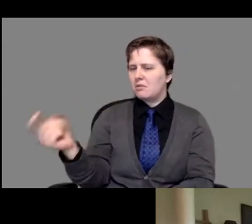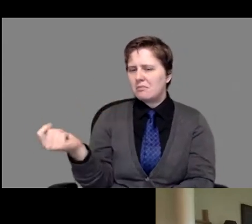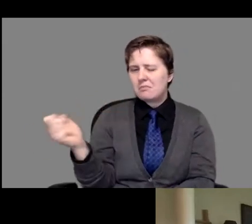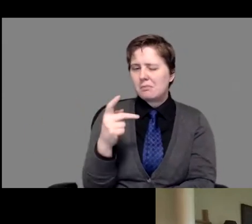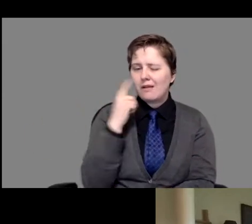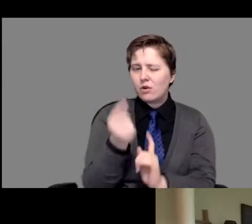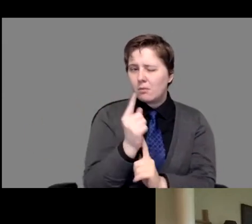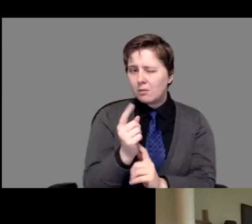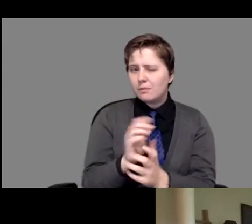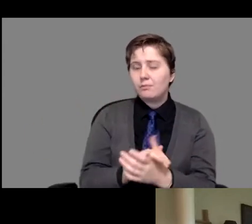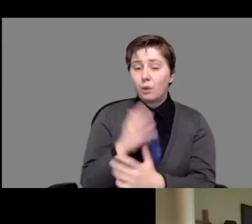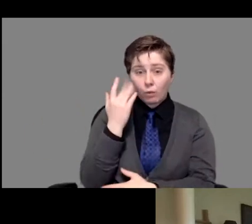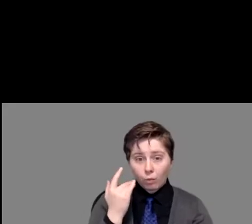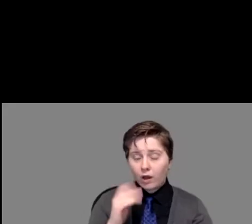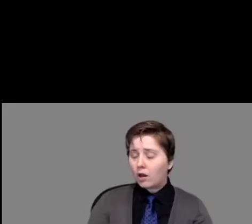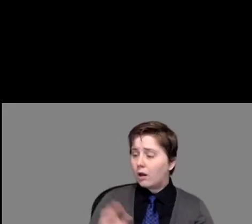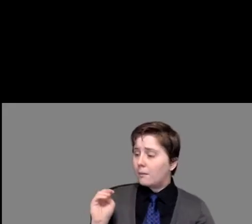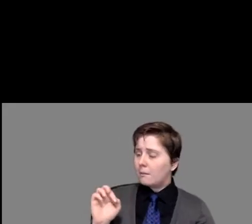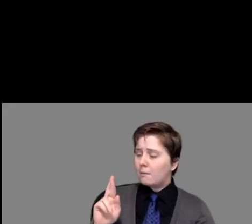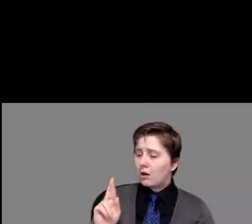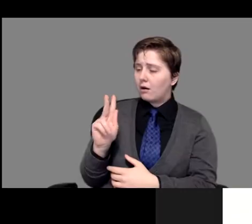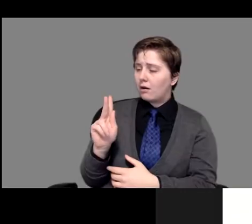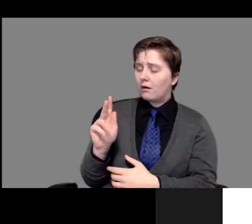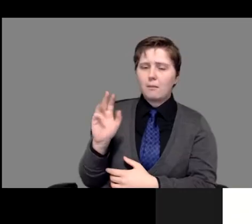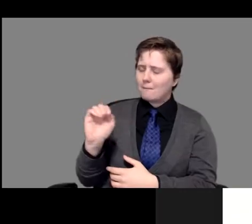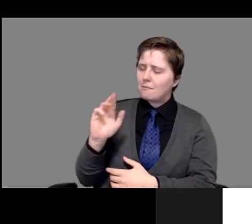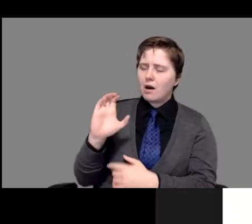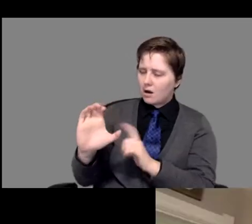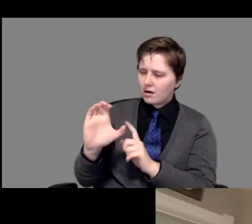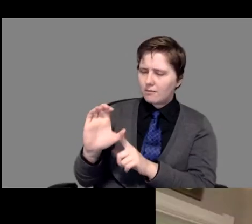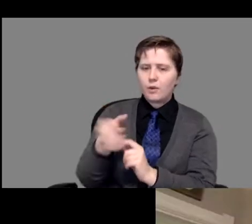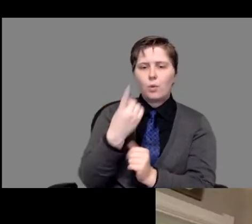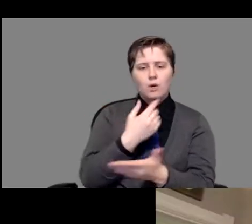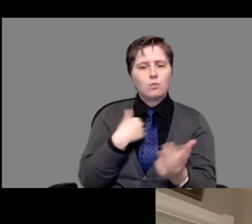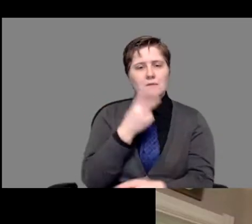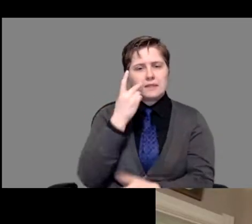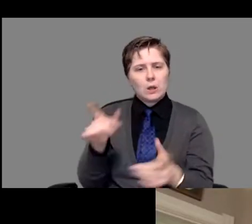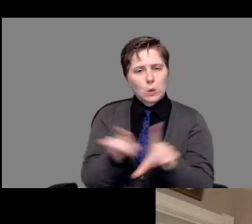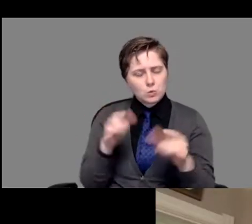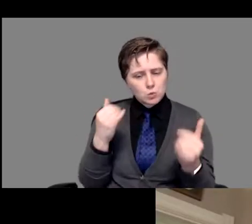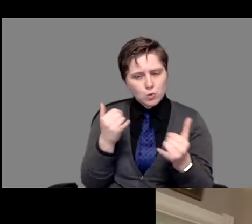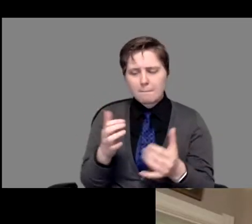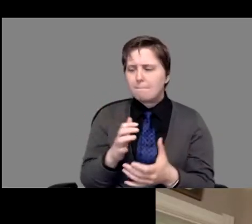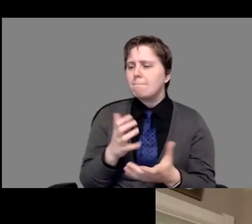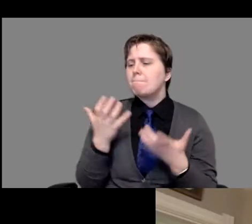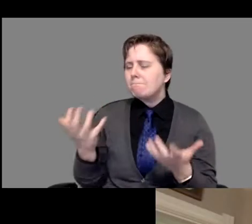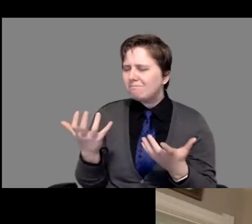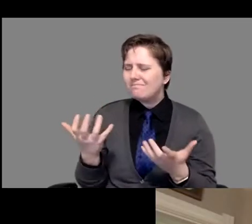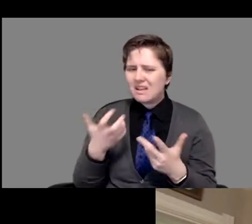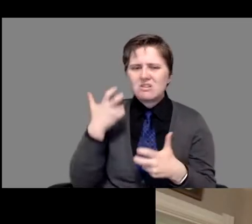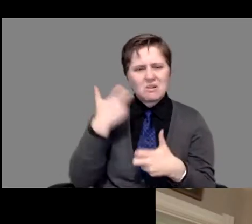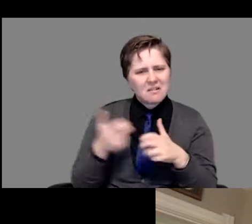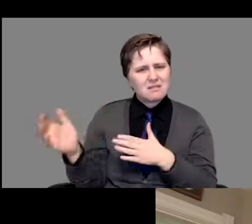moment, because Mark, you know, one of the things that we're seeing also at this time is it's hard to